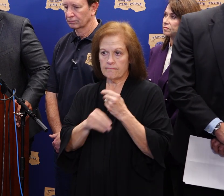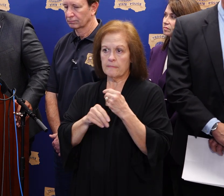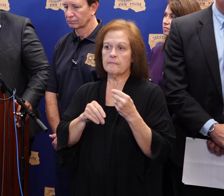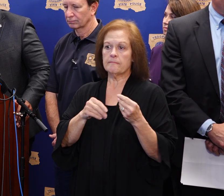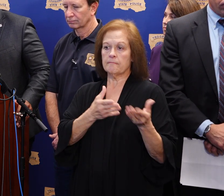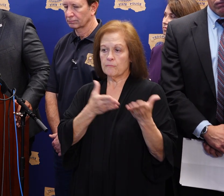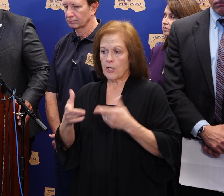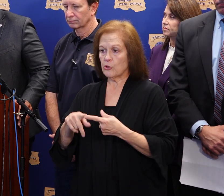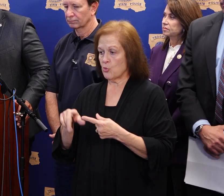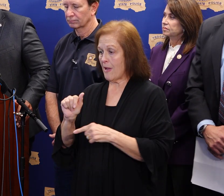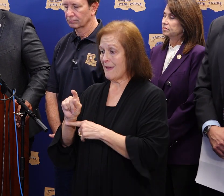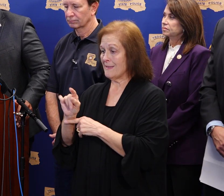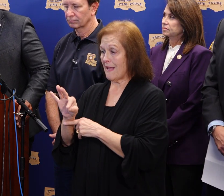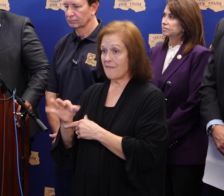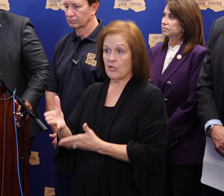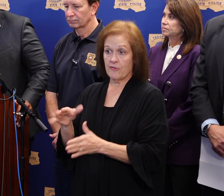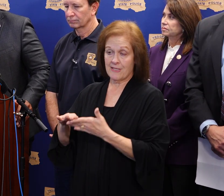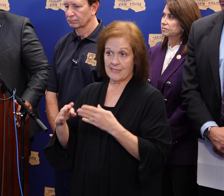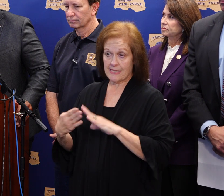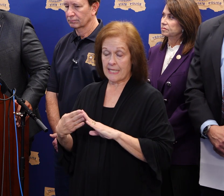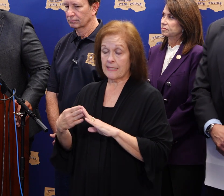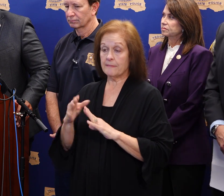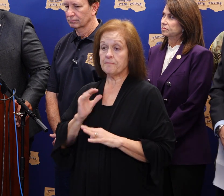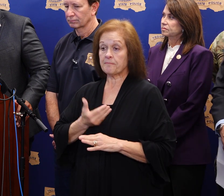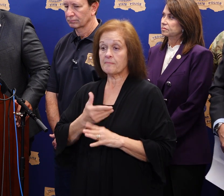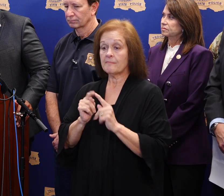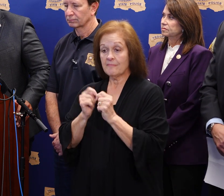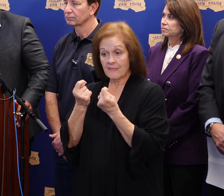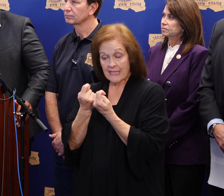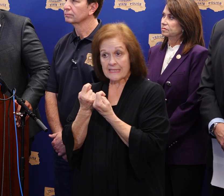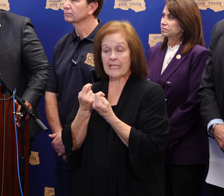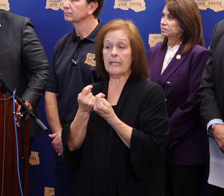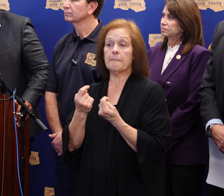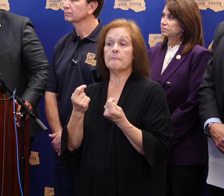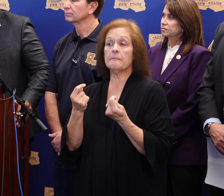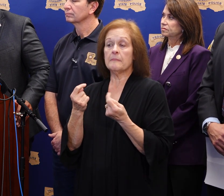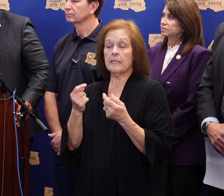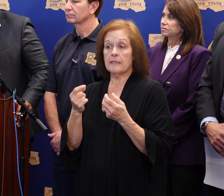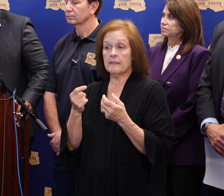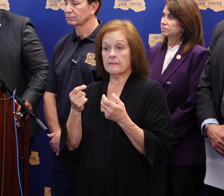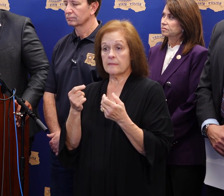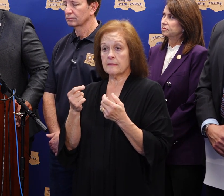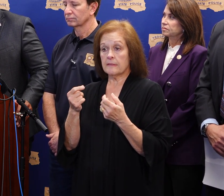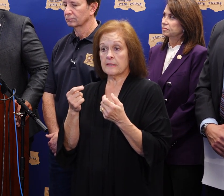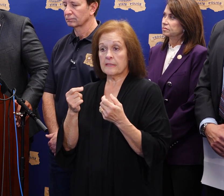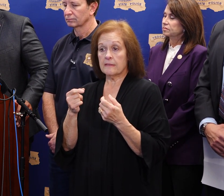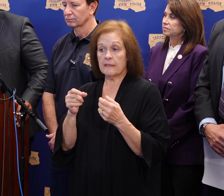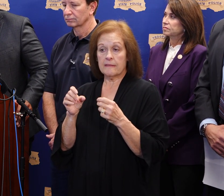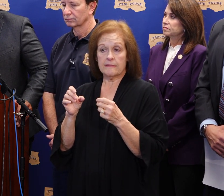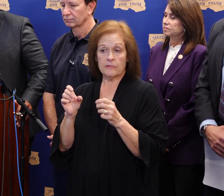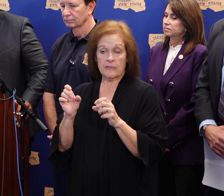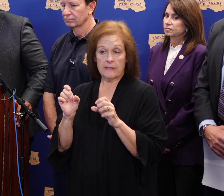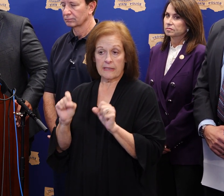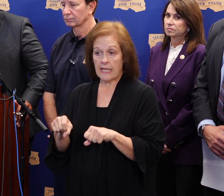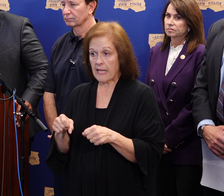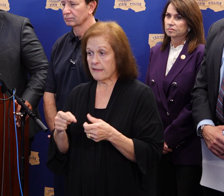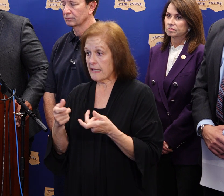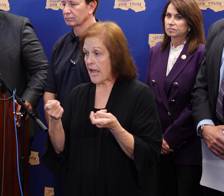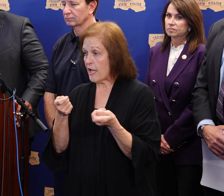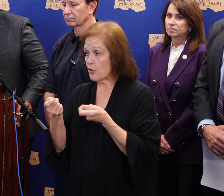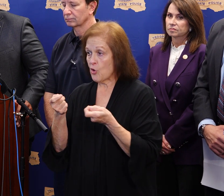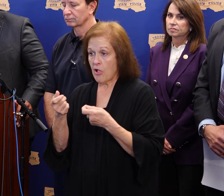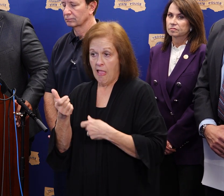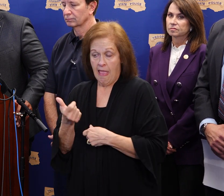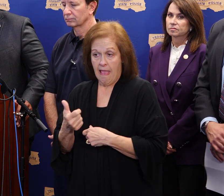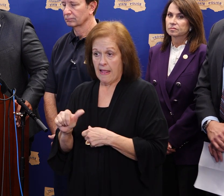the city is our ATF Special Response Team. This is a tactical team capable of handling any sort of enforcement operation. This team